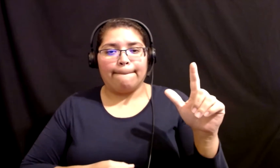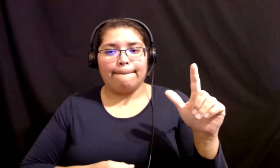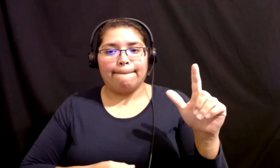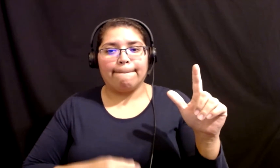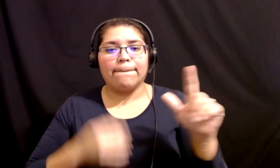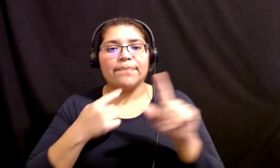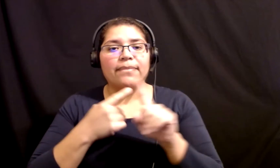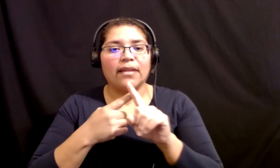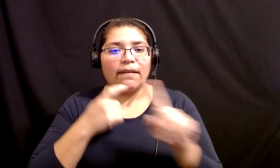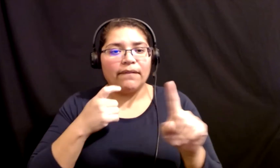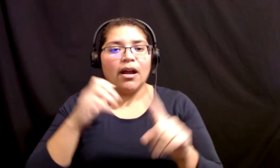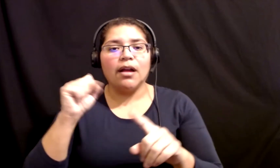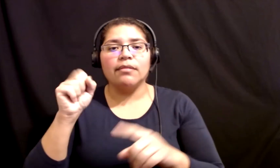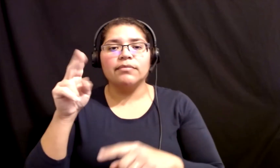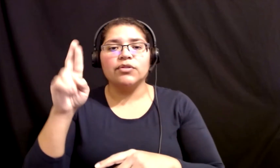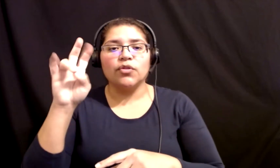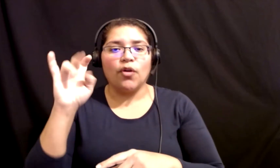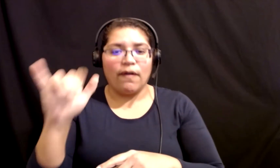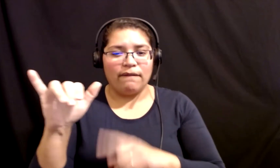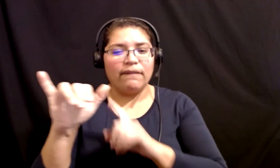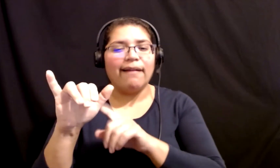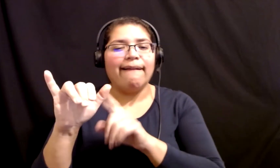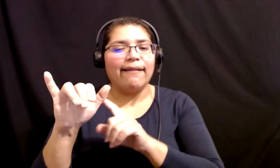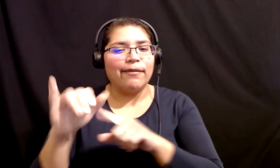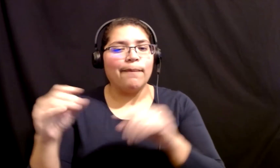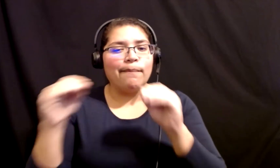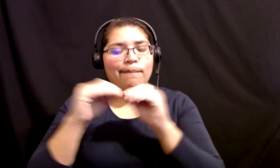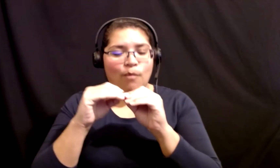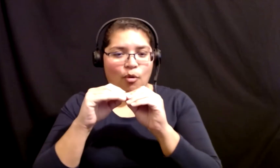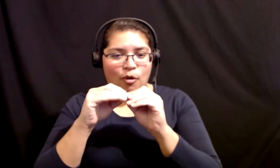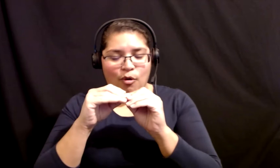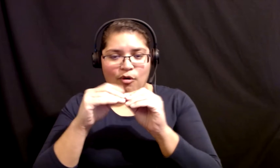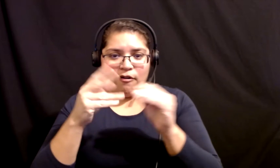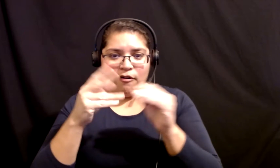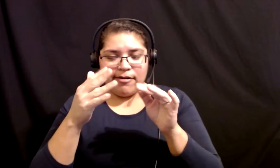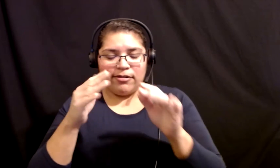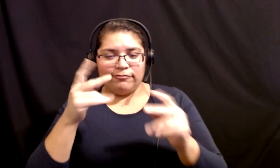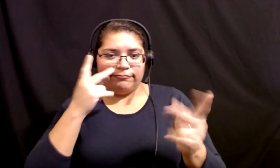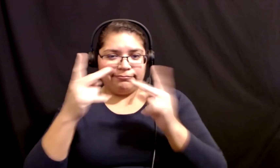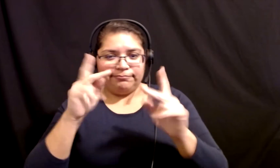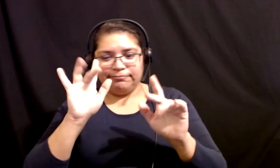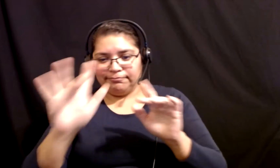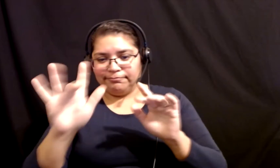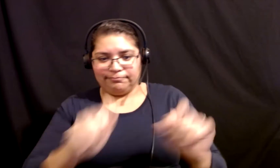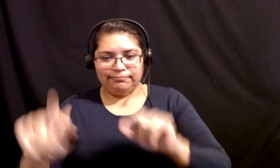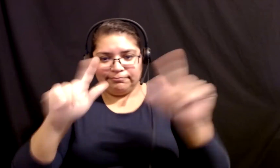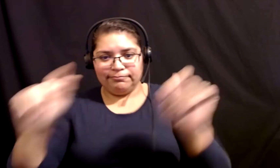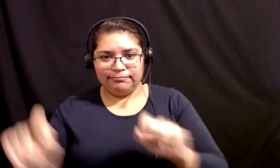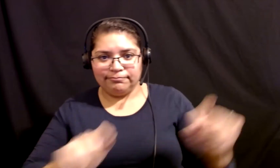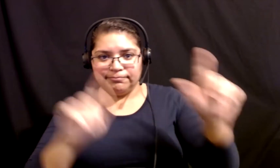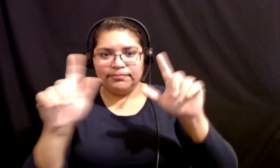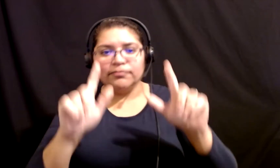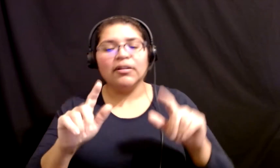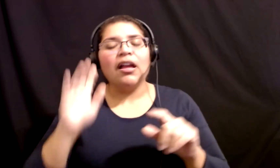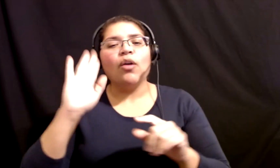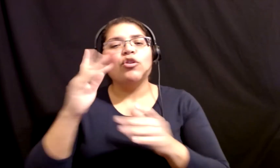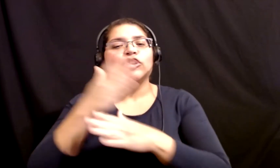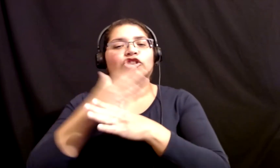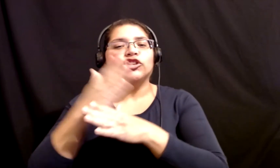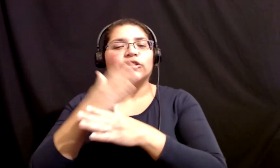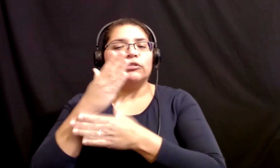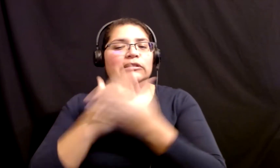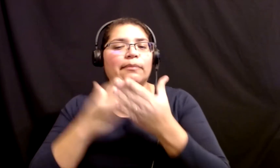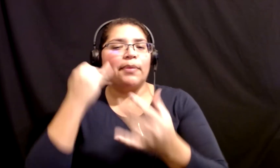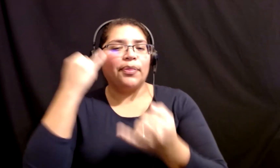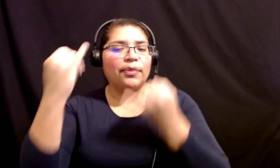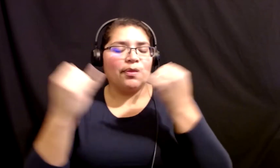from the survey itself. It's a little bit more interactive. So again, what I want to do, I'm going to just kind of share a couple of quick thoughts